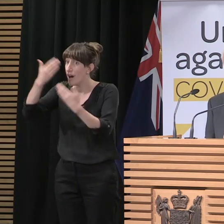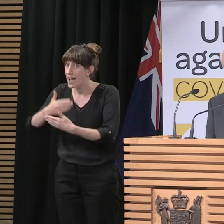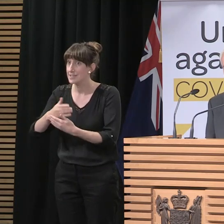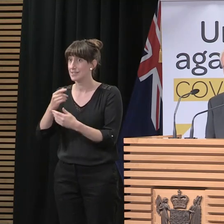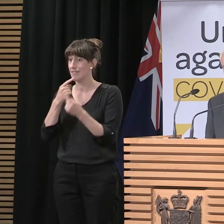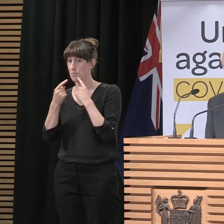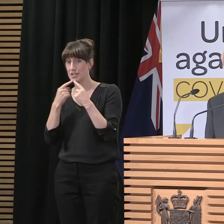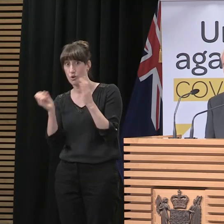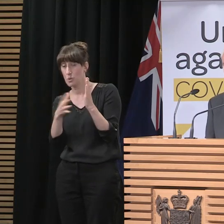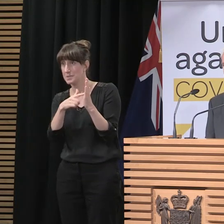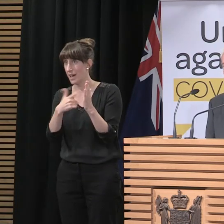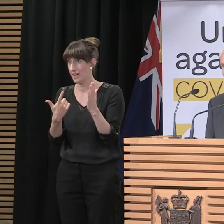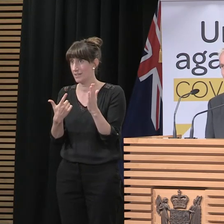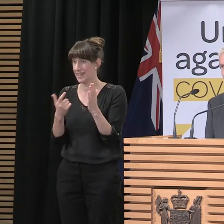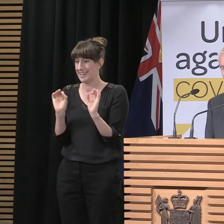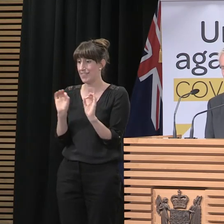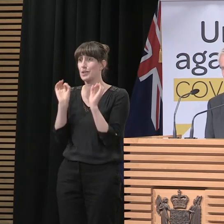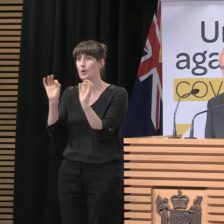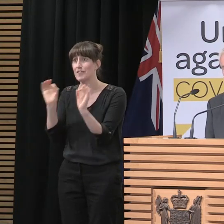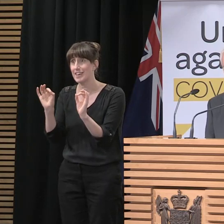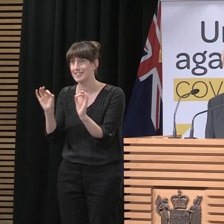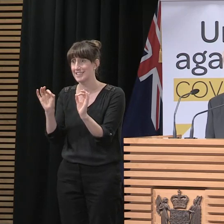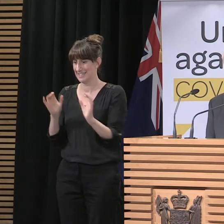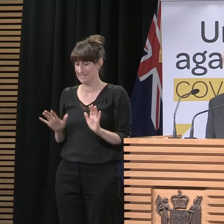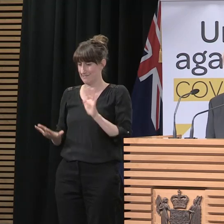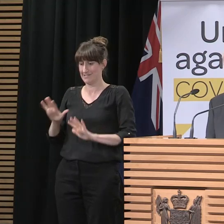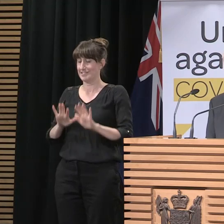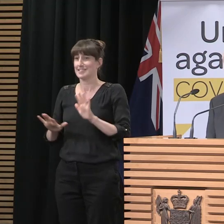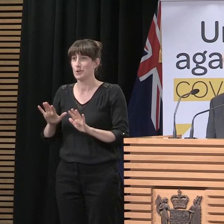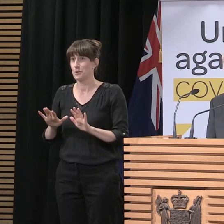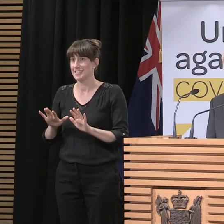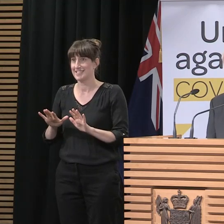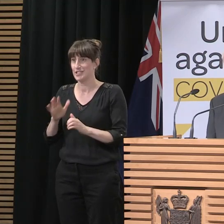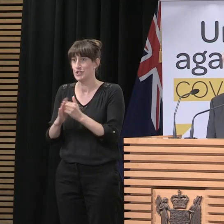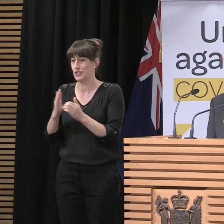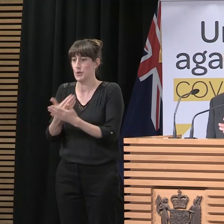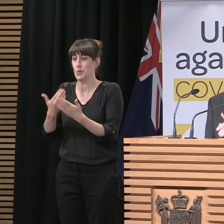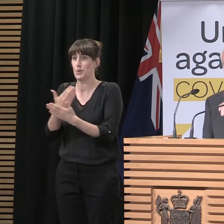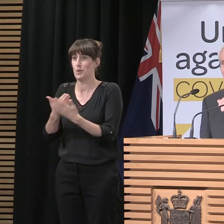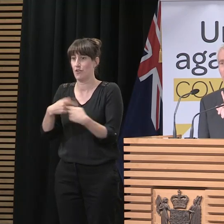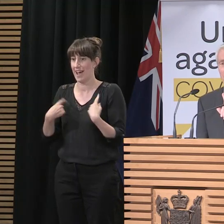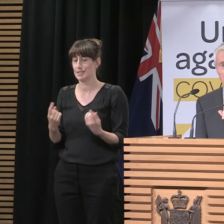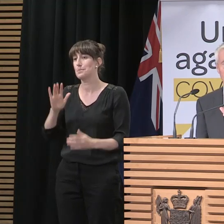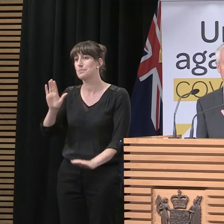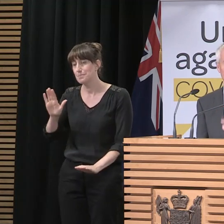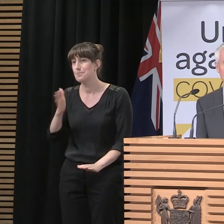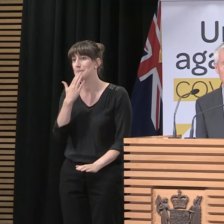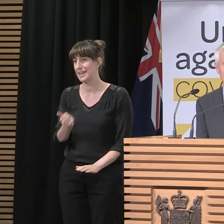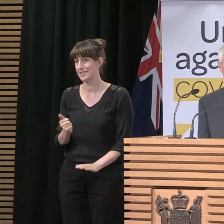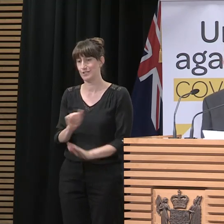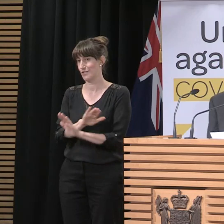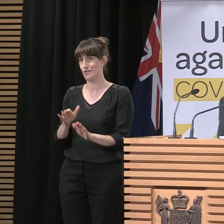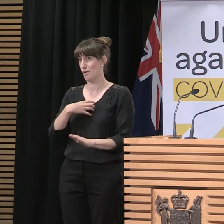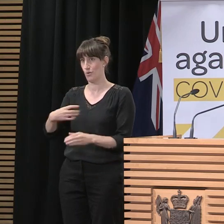We'll have to keep finessing it. We're going into uncharted territory. So please just bear with that. And I'm sorry, I said it was last question.